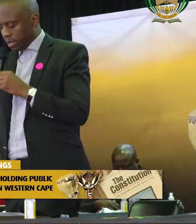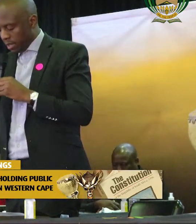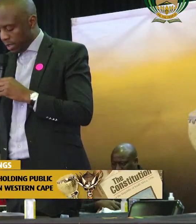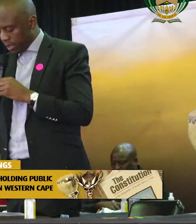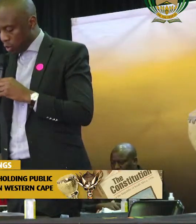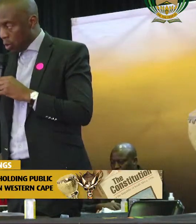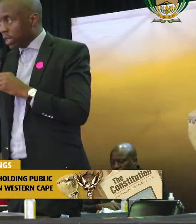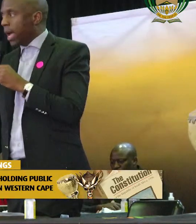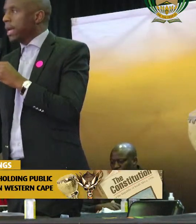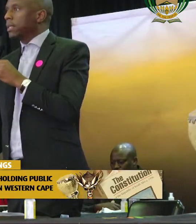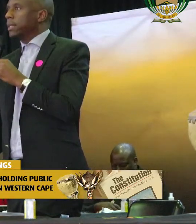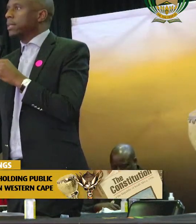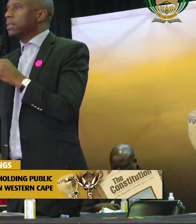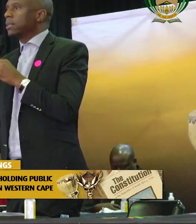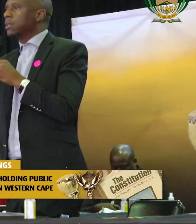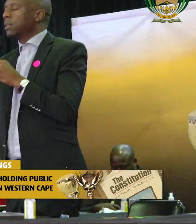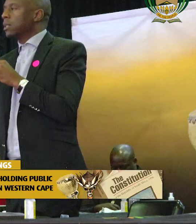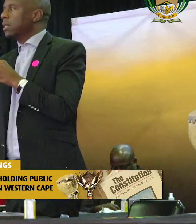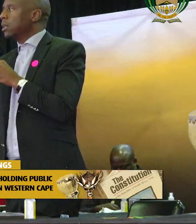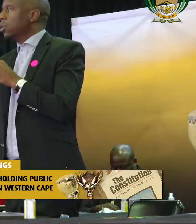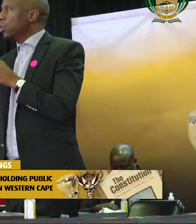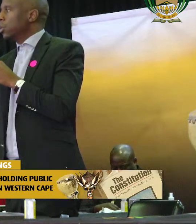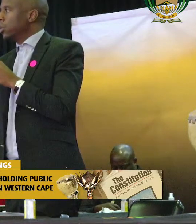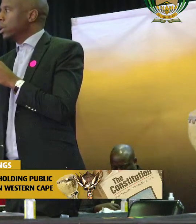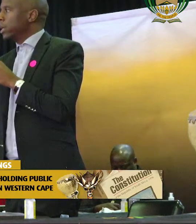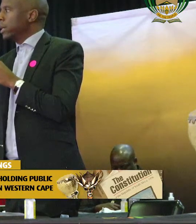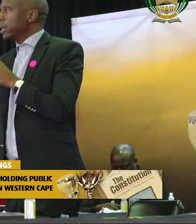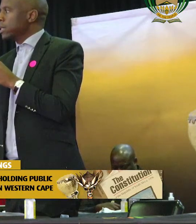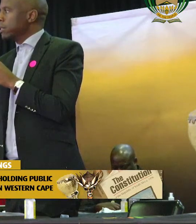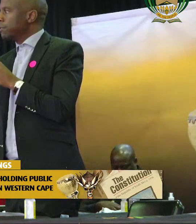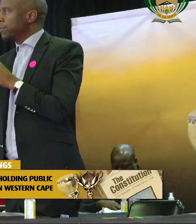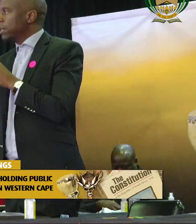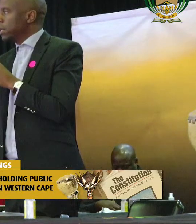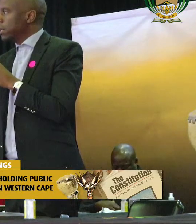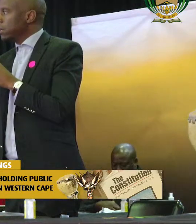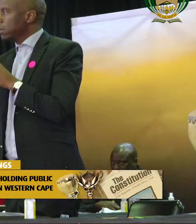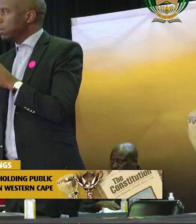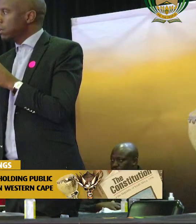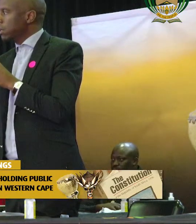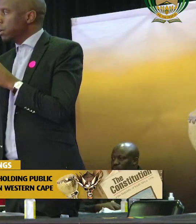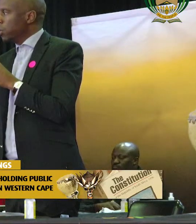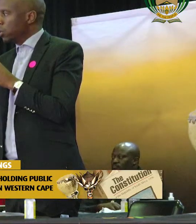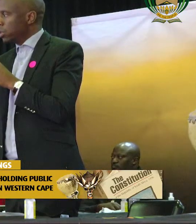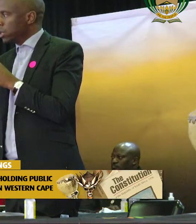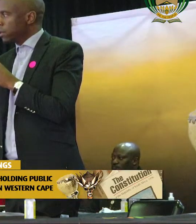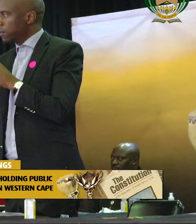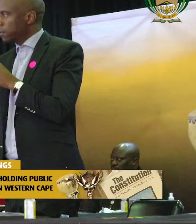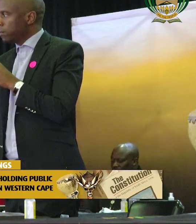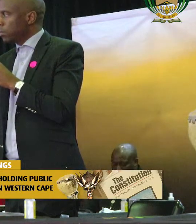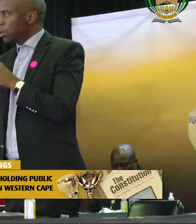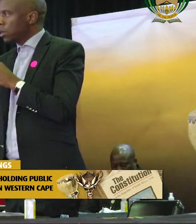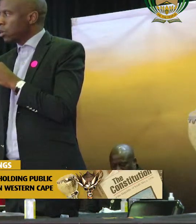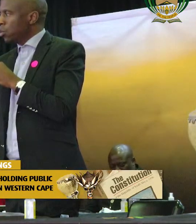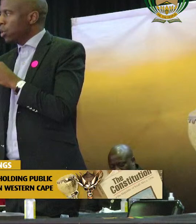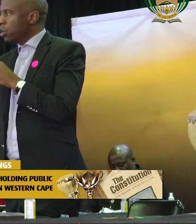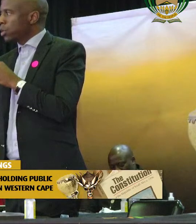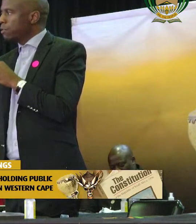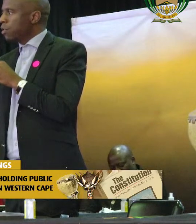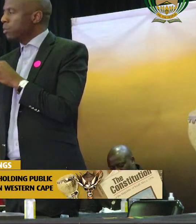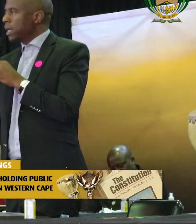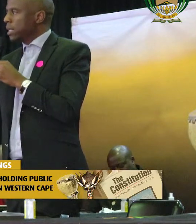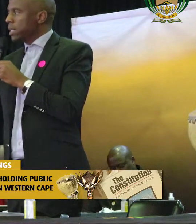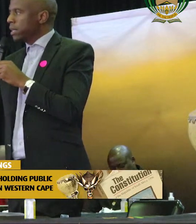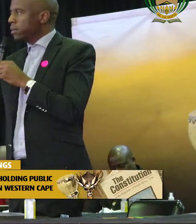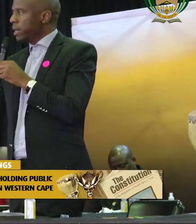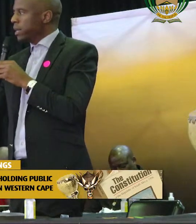that it's unkind that you will receive the apology. We also